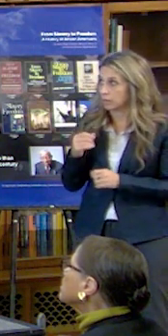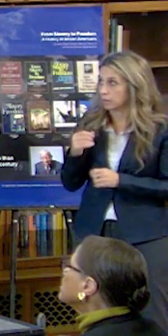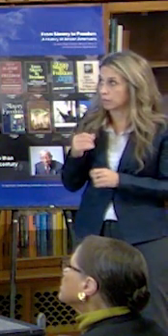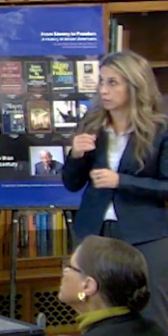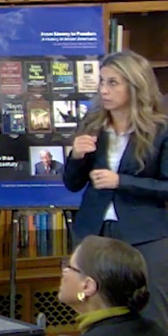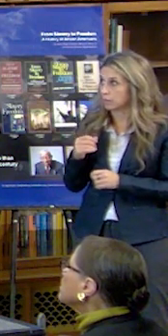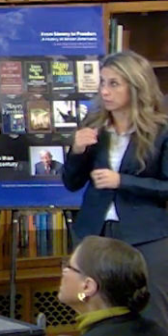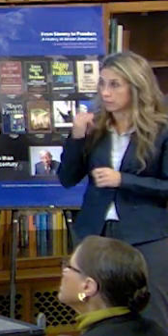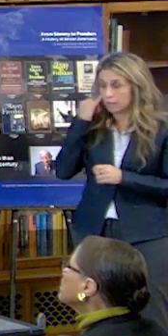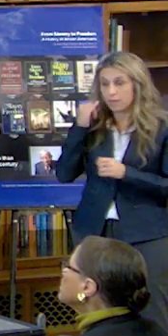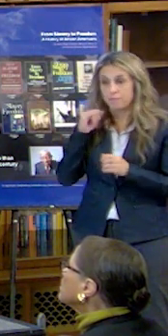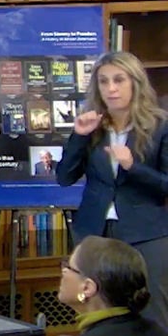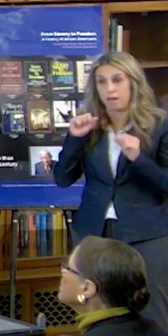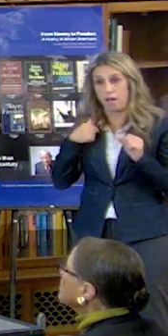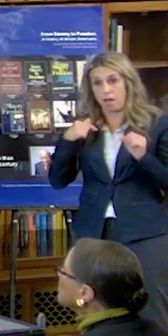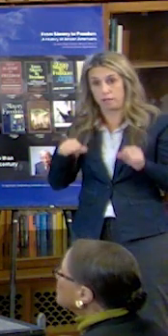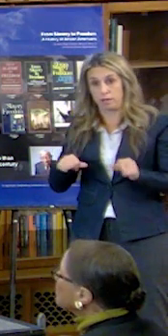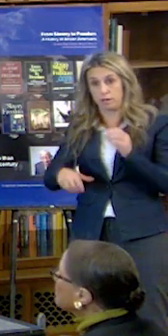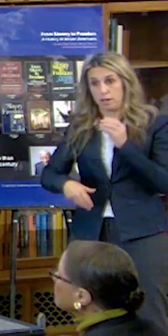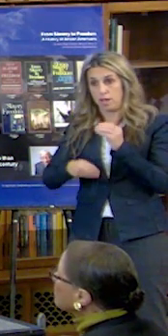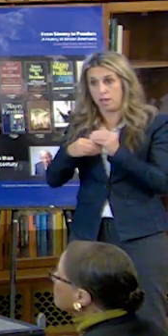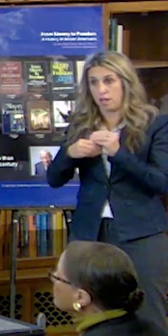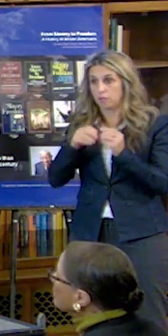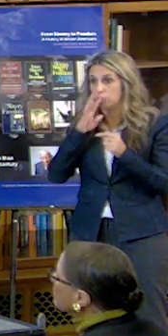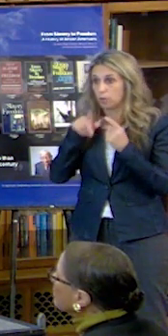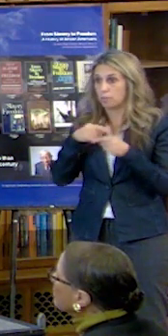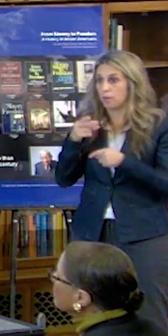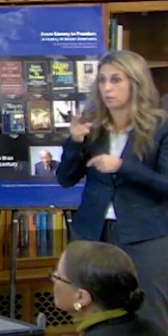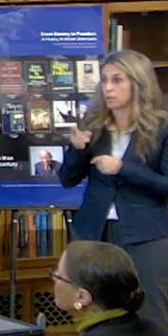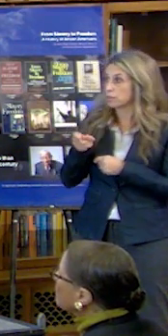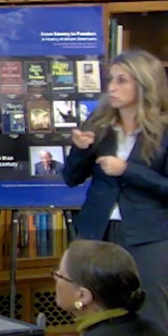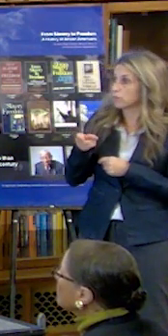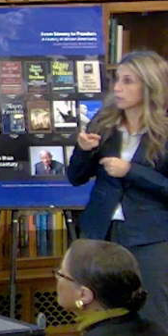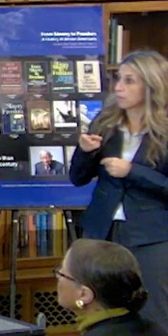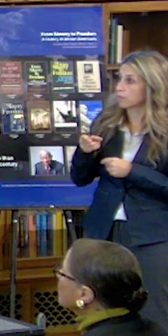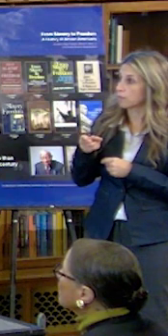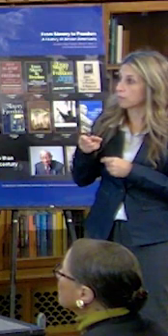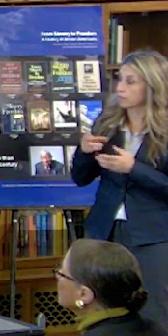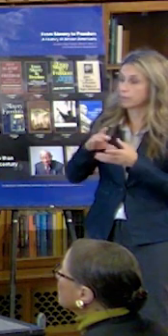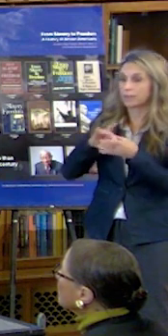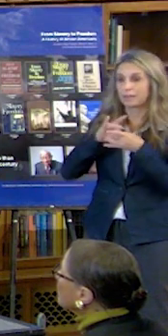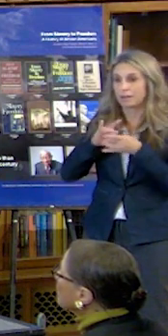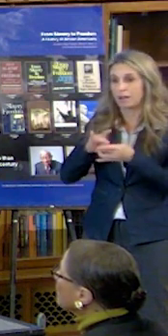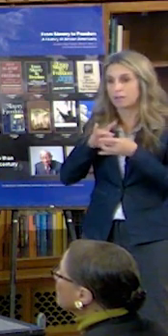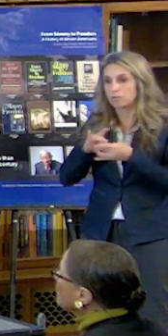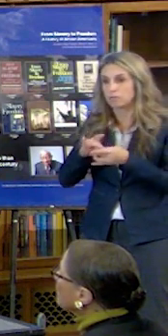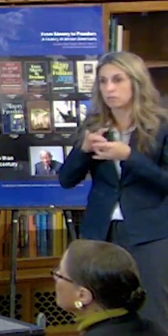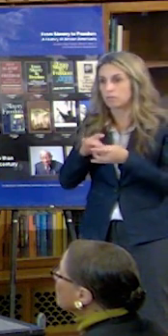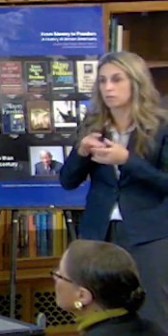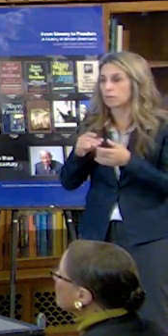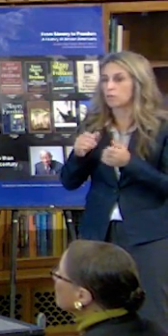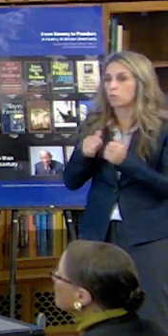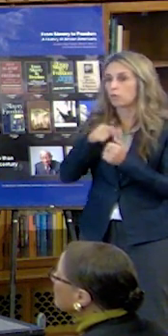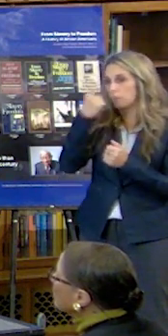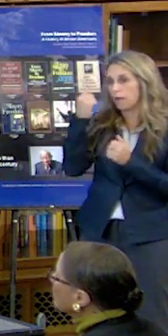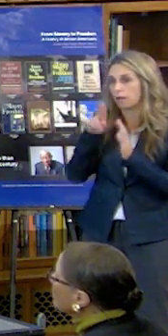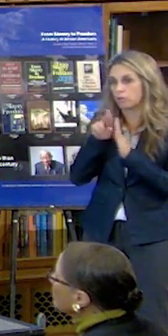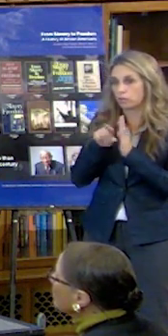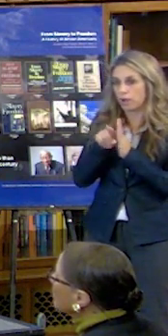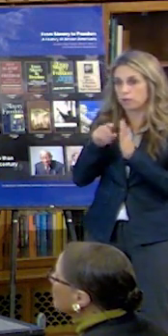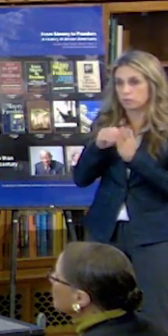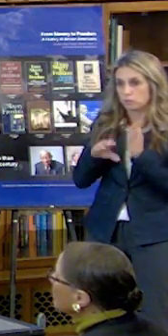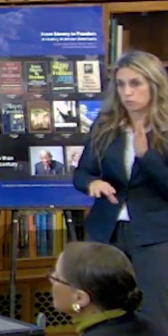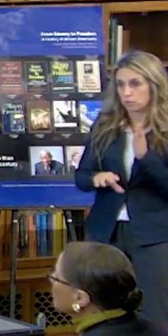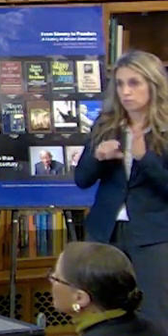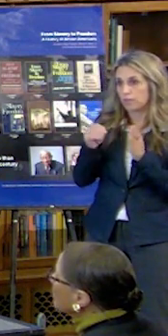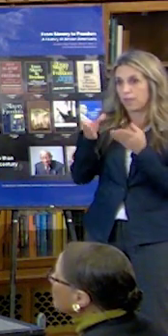relationships I think uh we talk about the history of those those uh connections with under black undergraduates and the